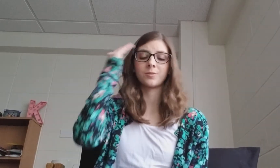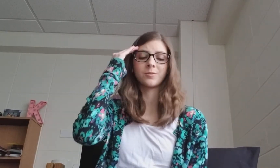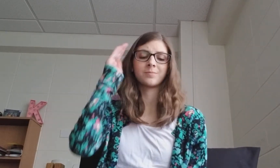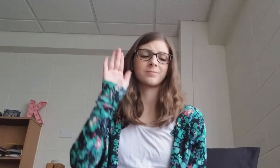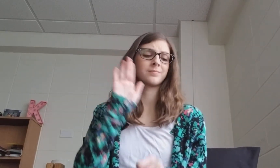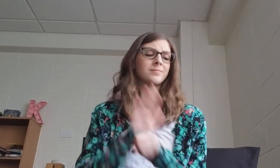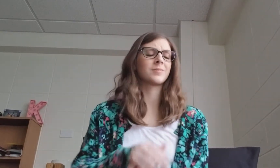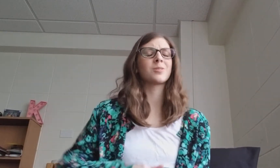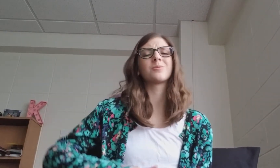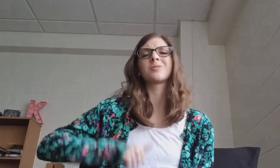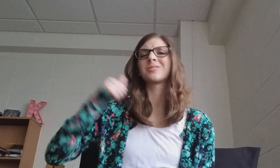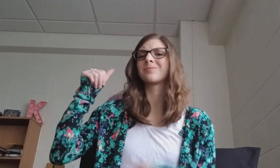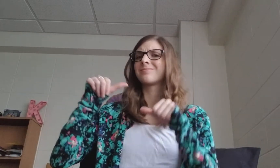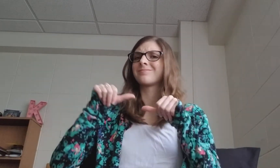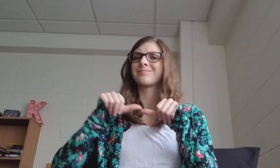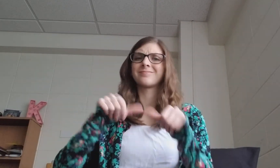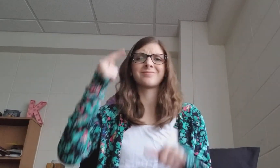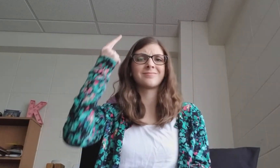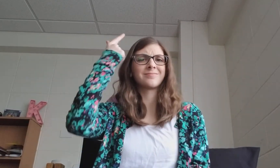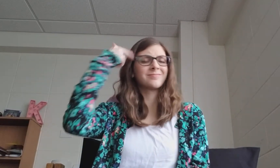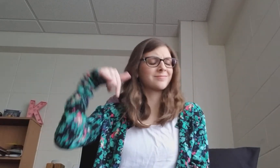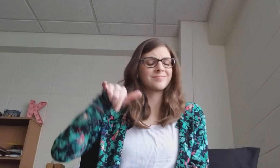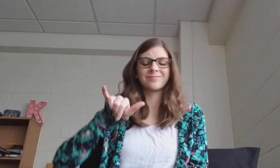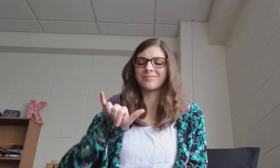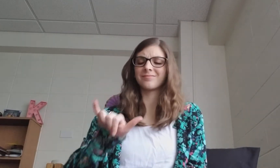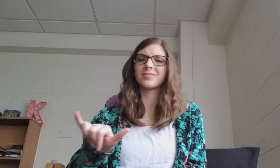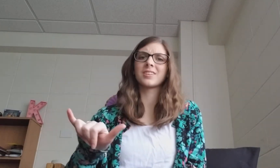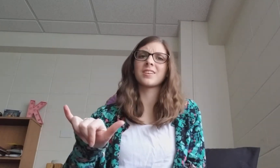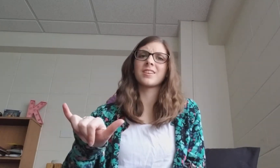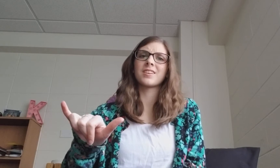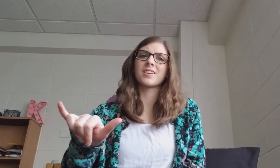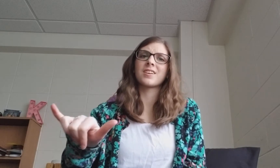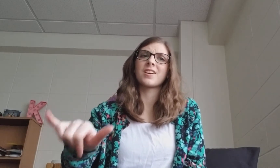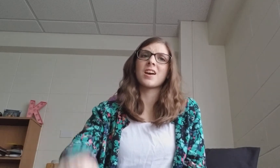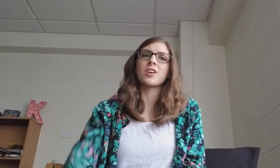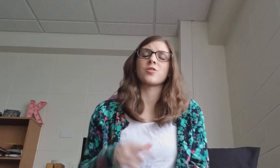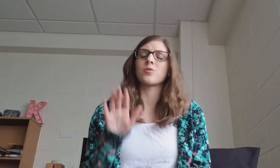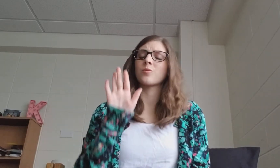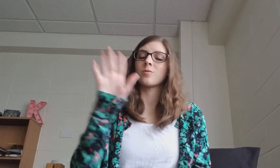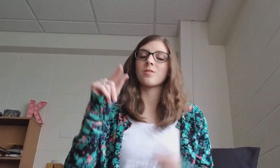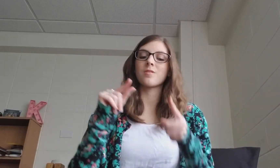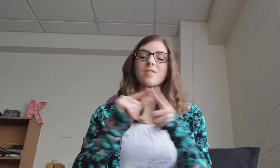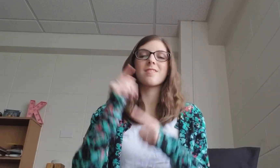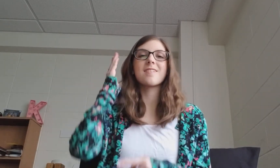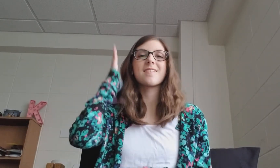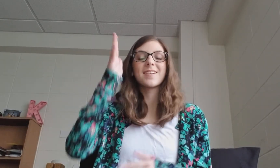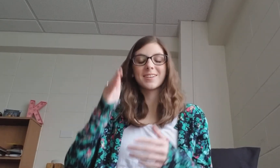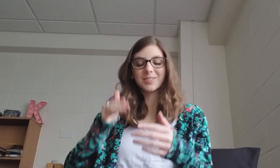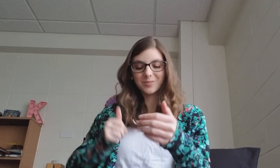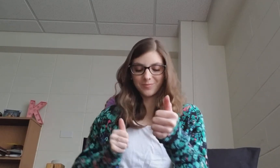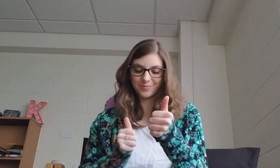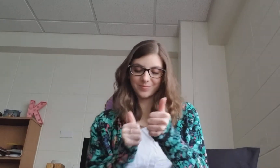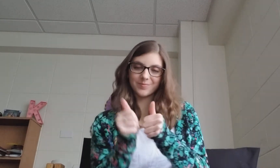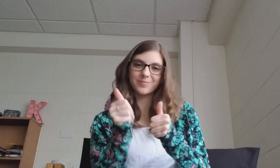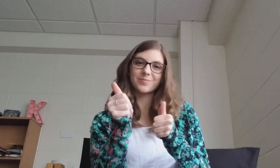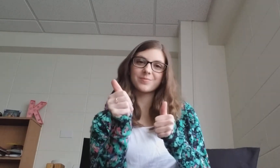the night won't last Your word will come to pass